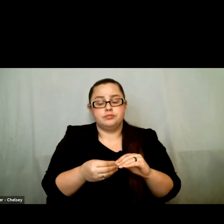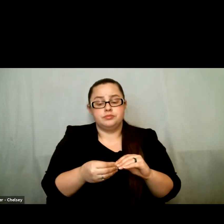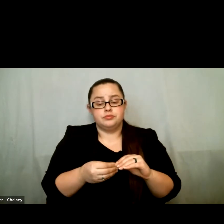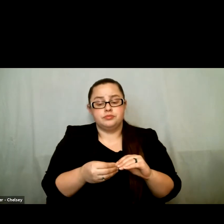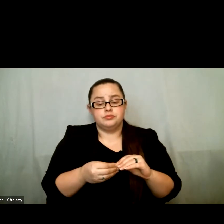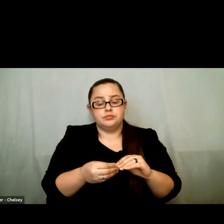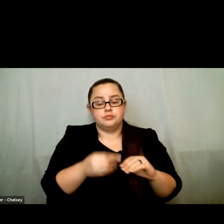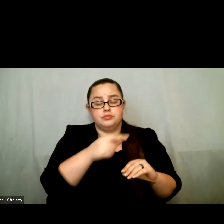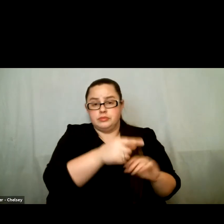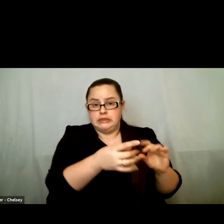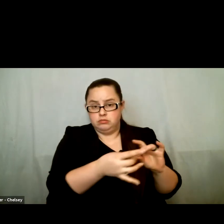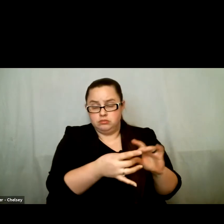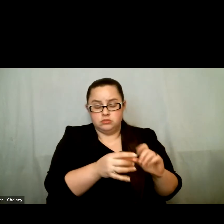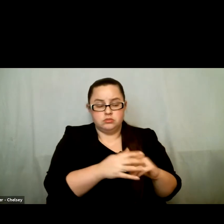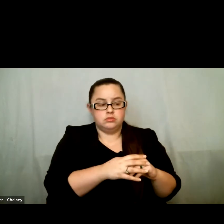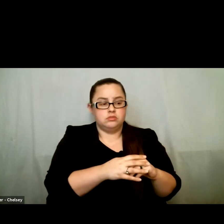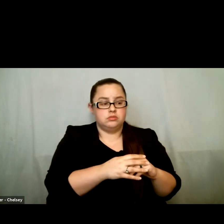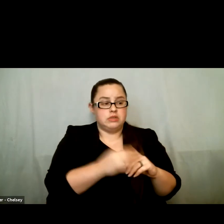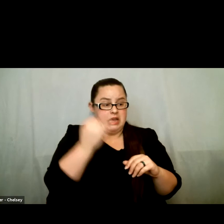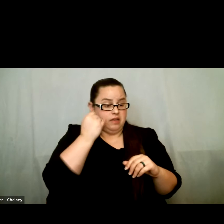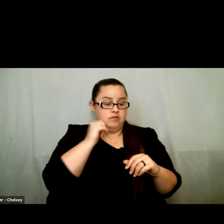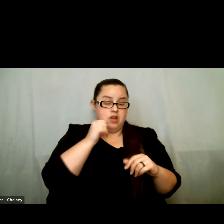Okay, he says, "If it wasn't for me,